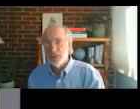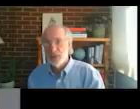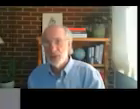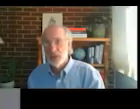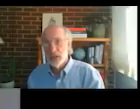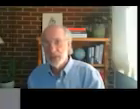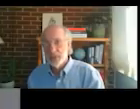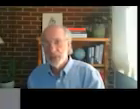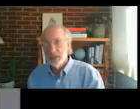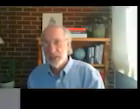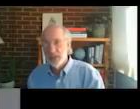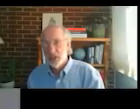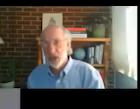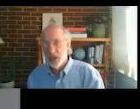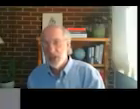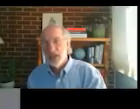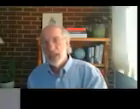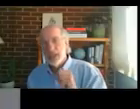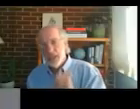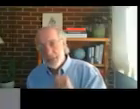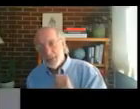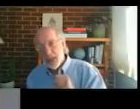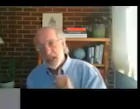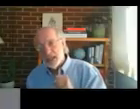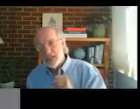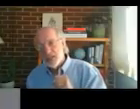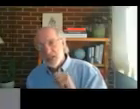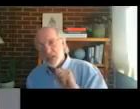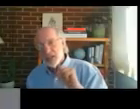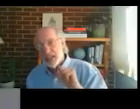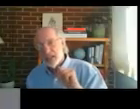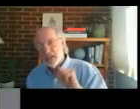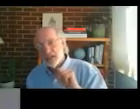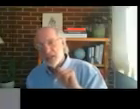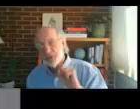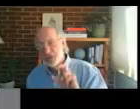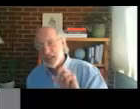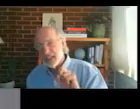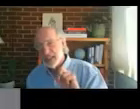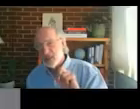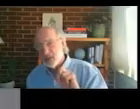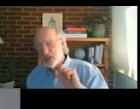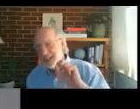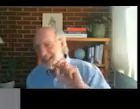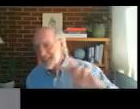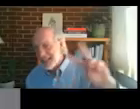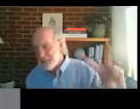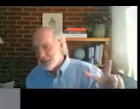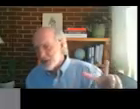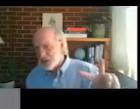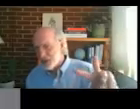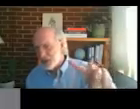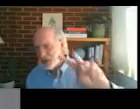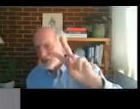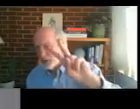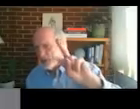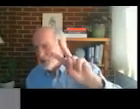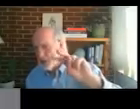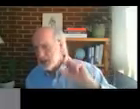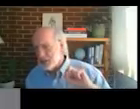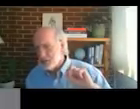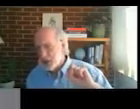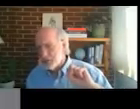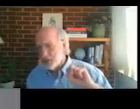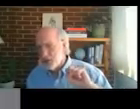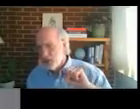for the car. Now keep in mind that for sign language, as I mentioned earlier, there were